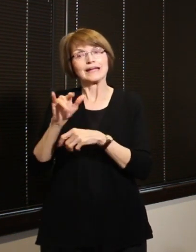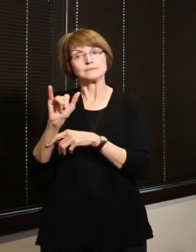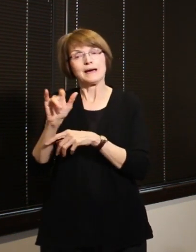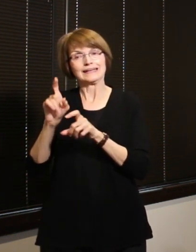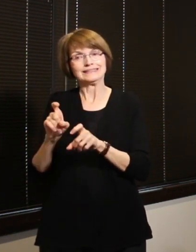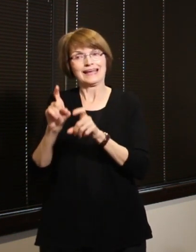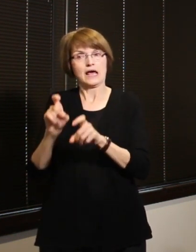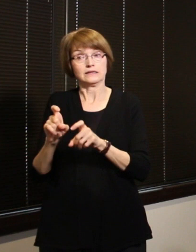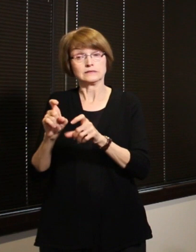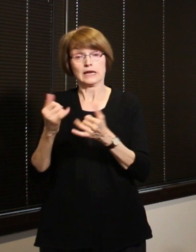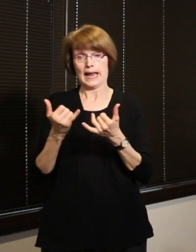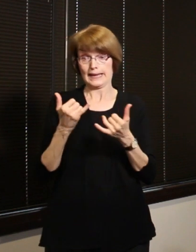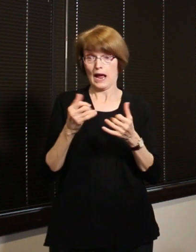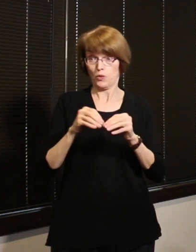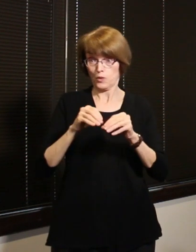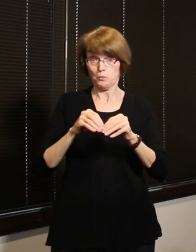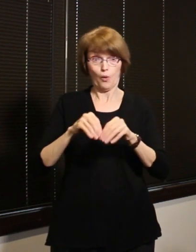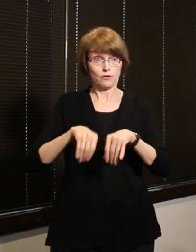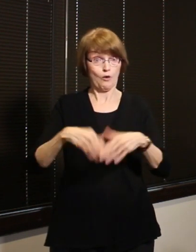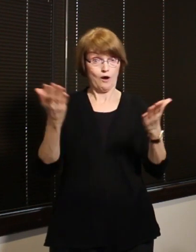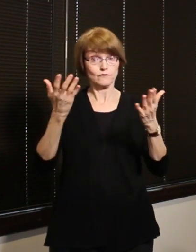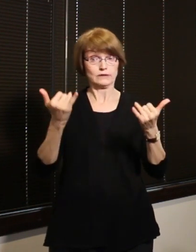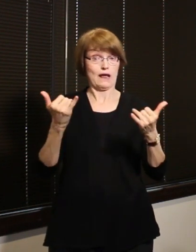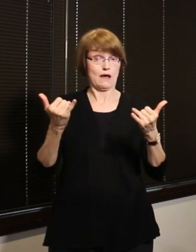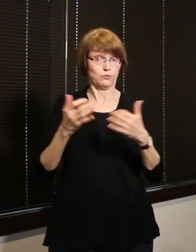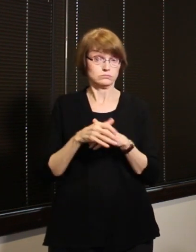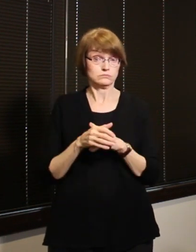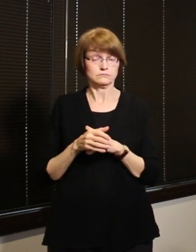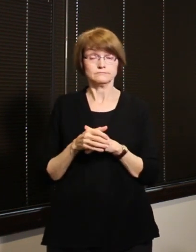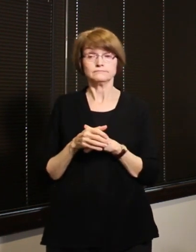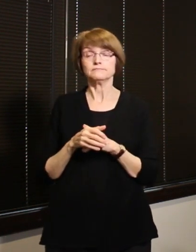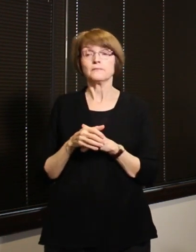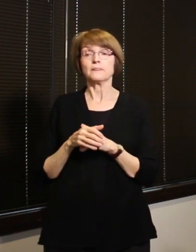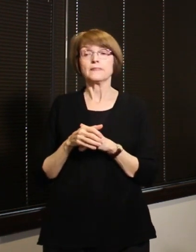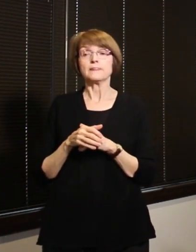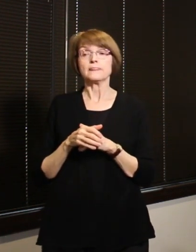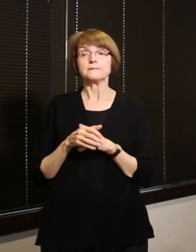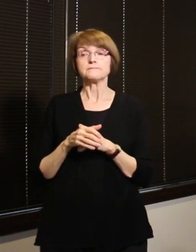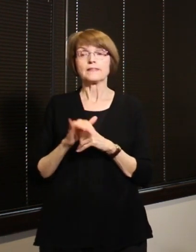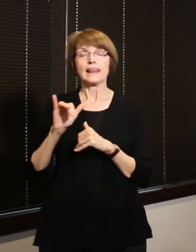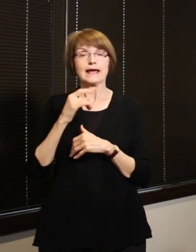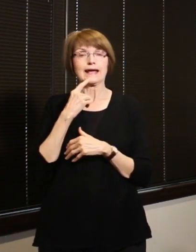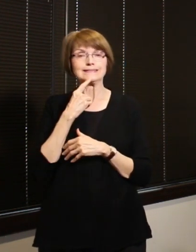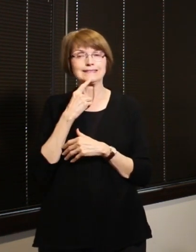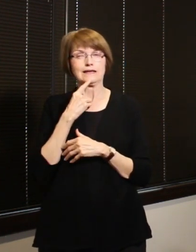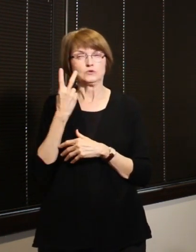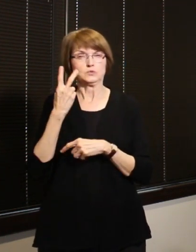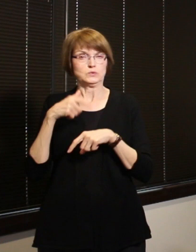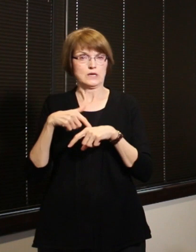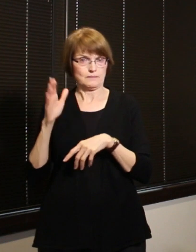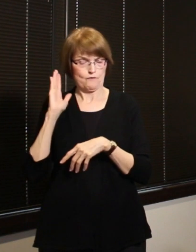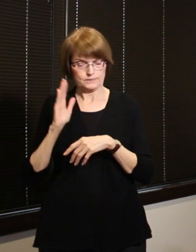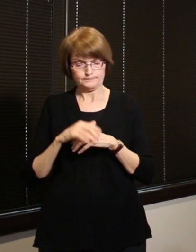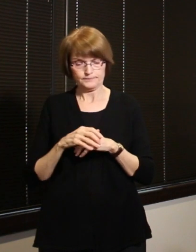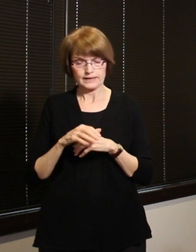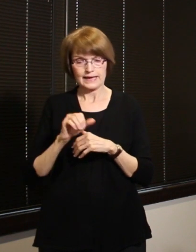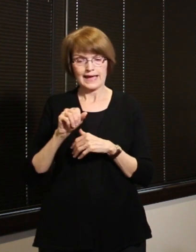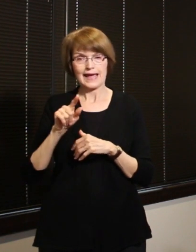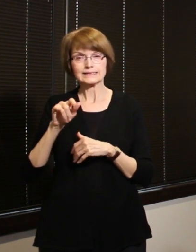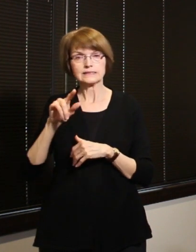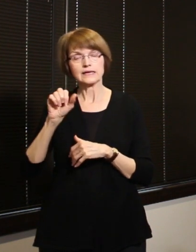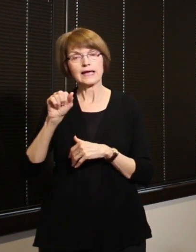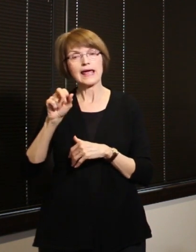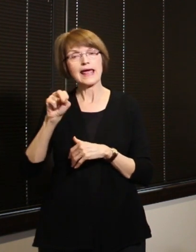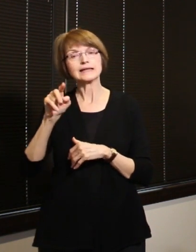more widely available on the market? So as you've heard me say a couple of times, antibody